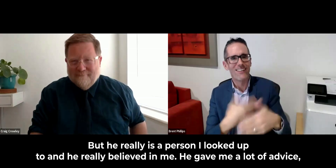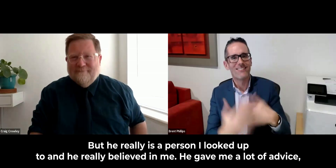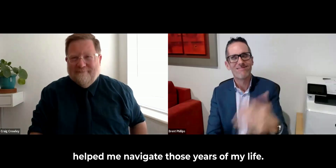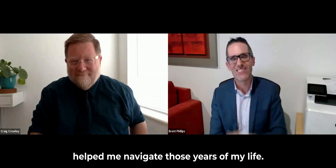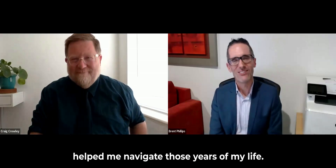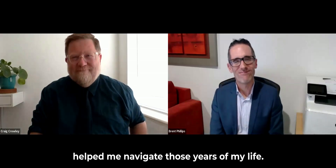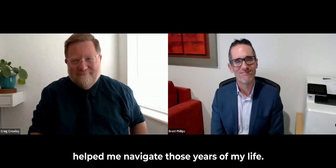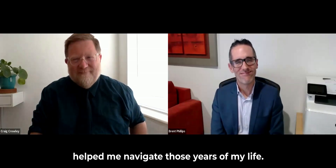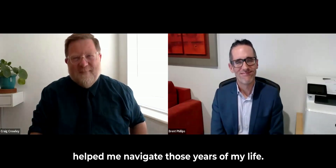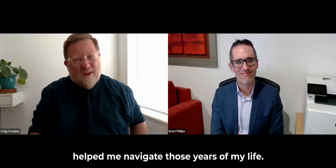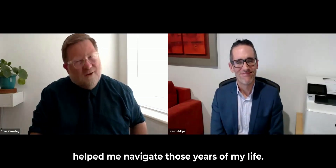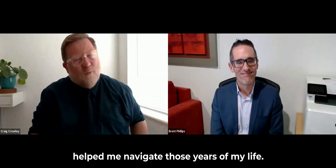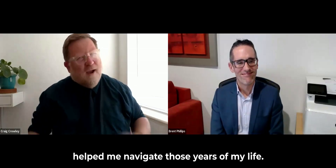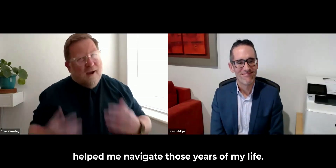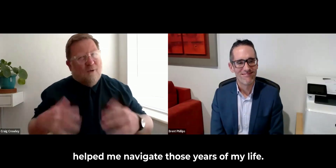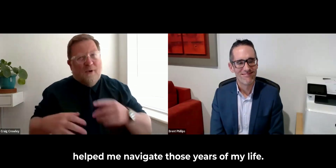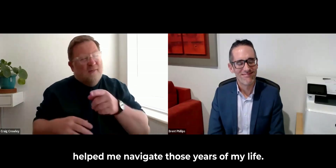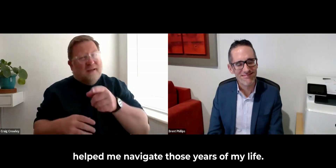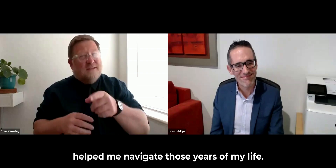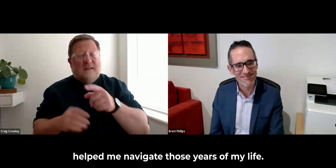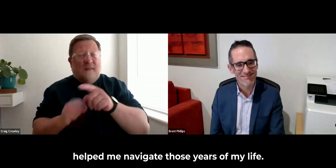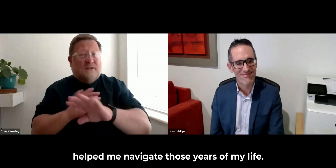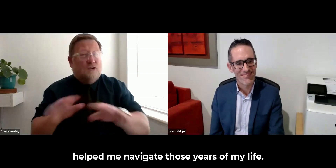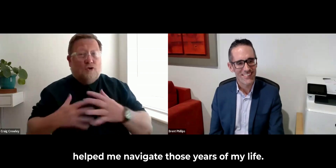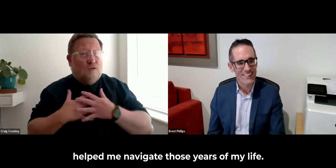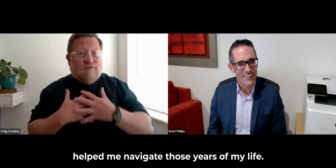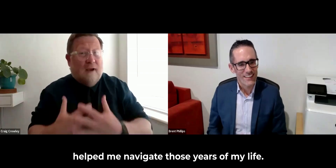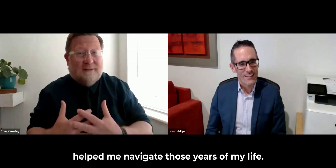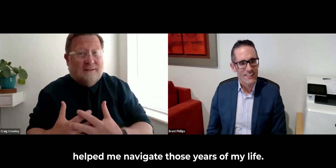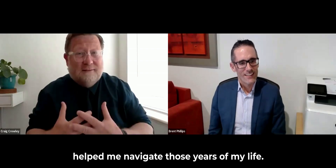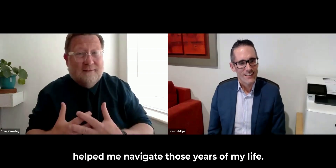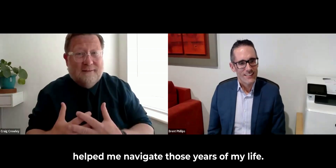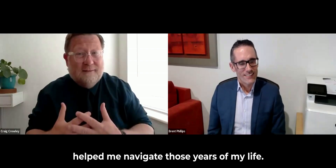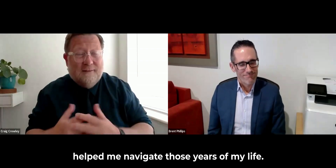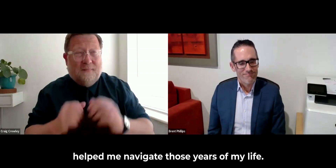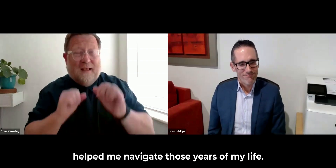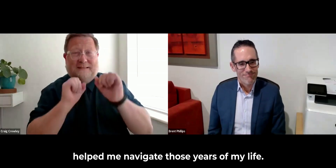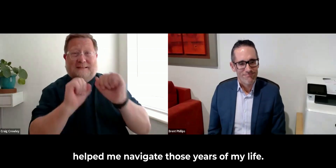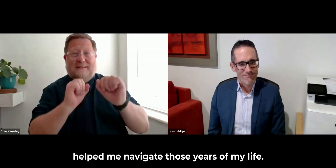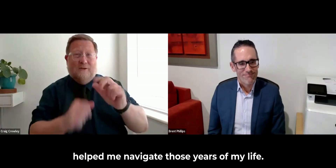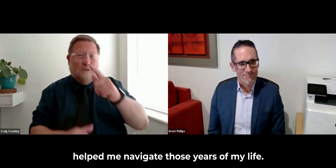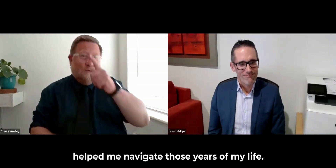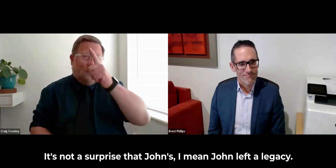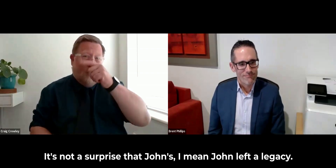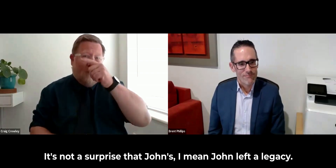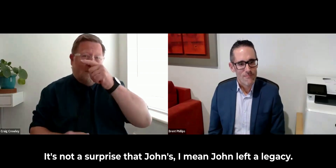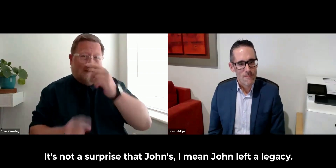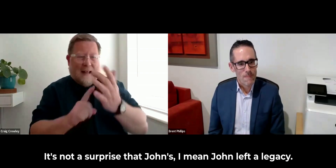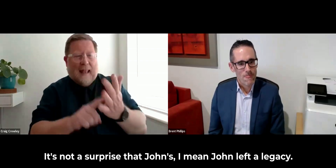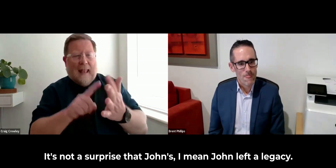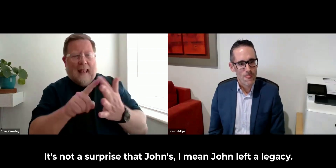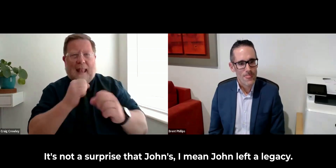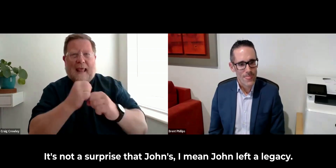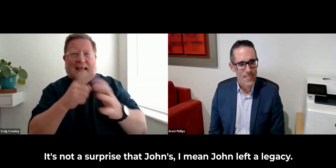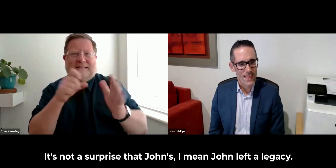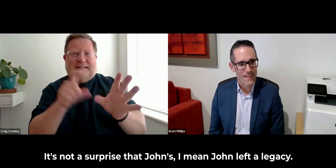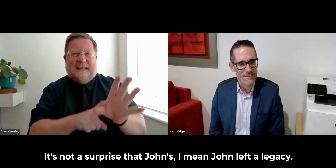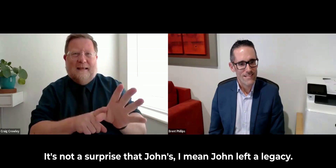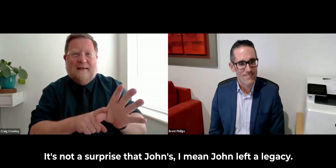advice, helped me navigate those years of my life. It's not a surprise